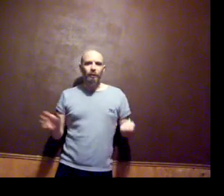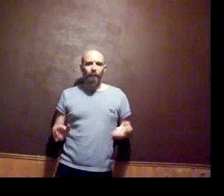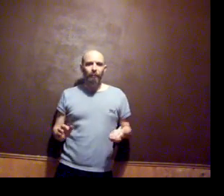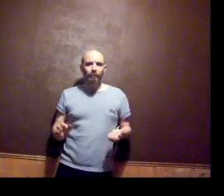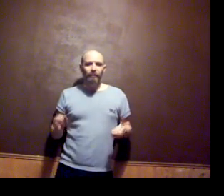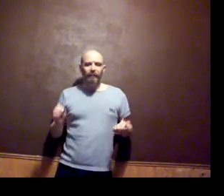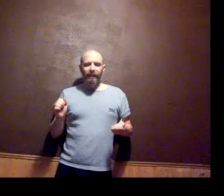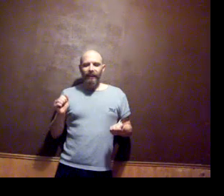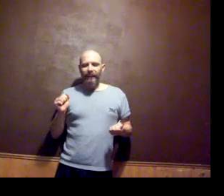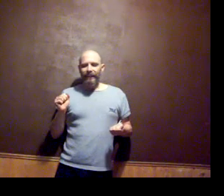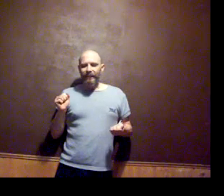them.